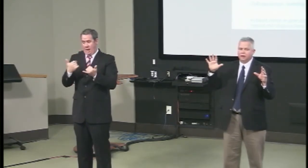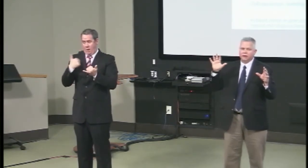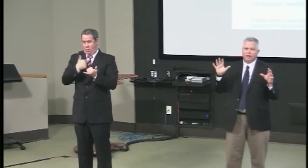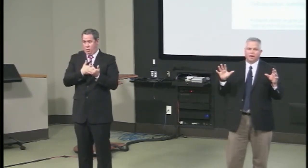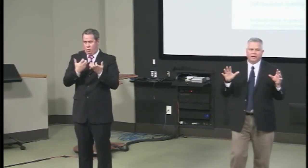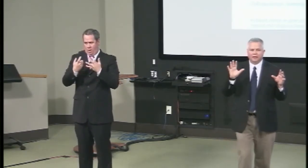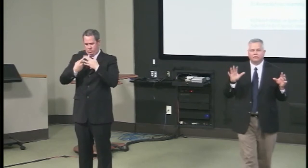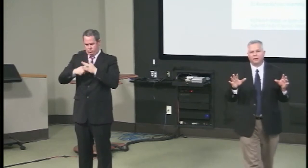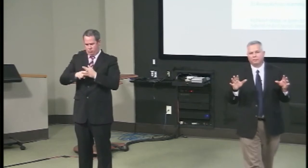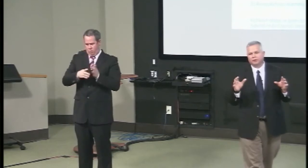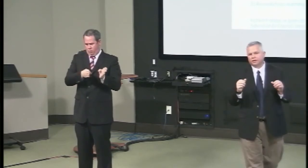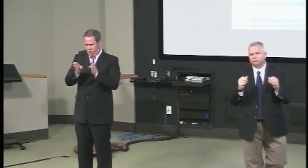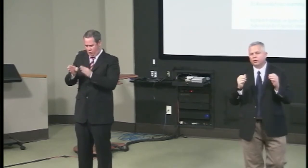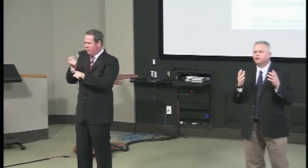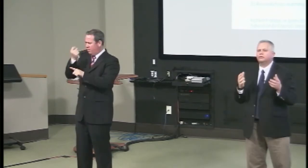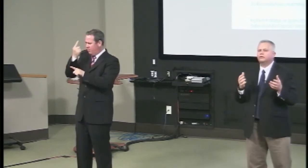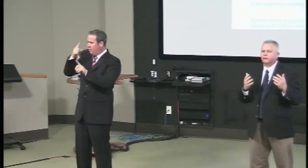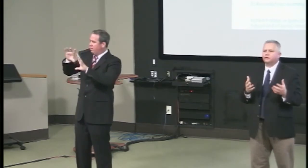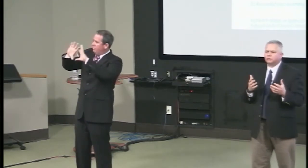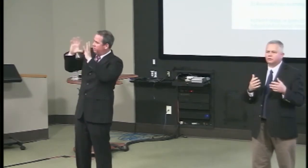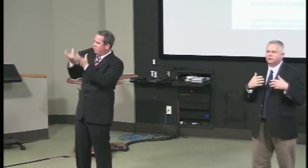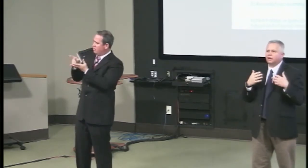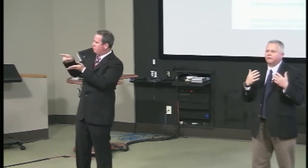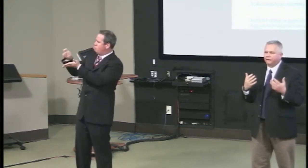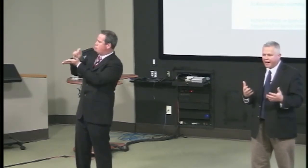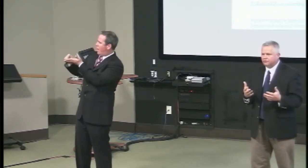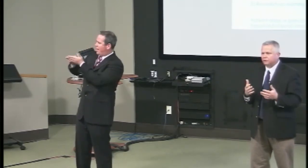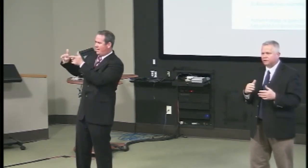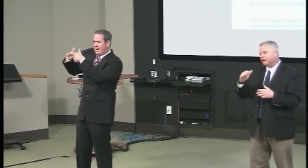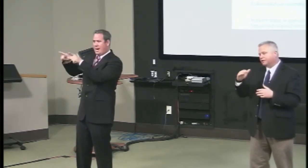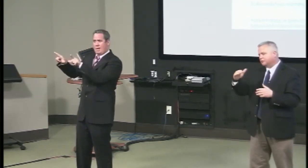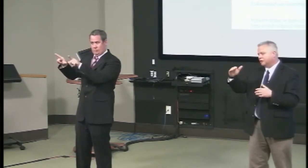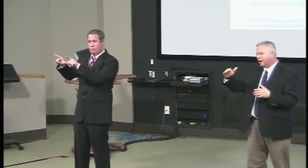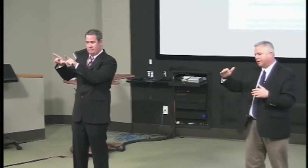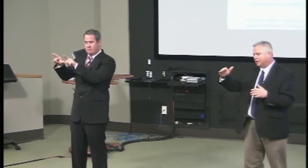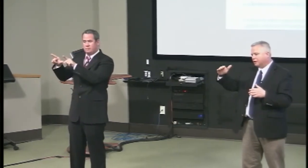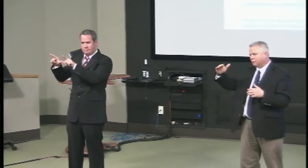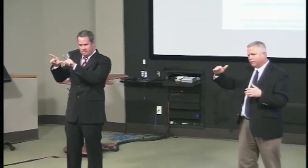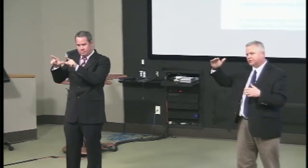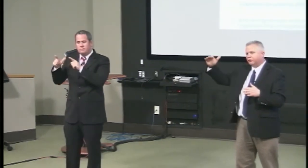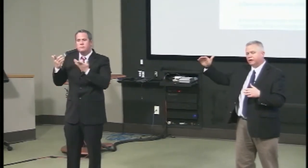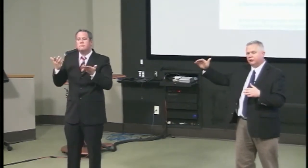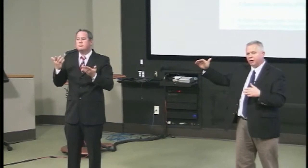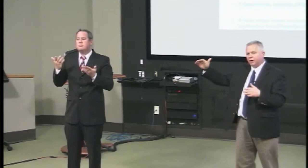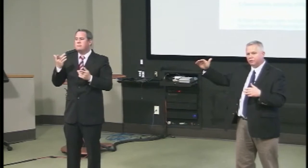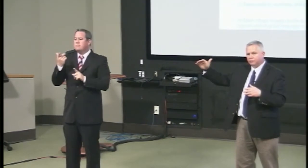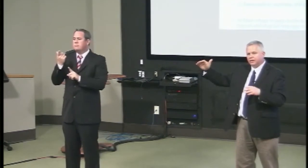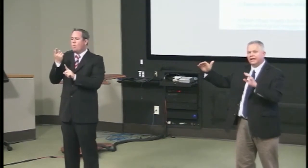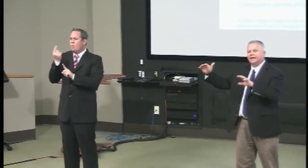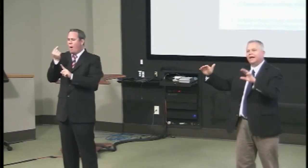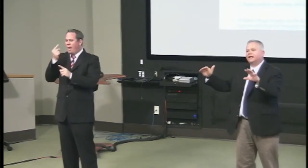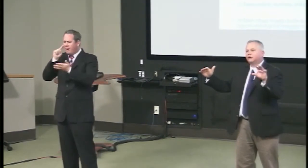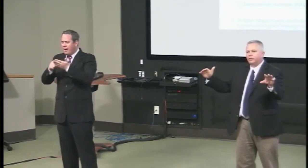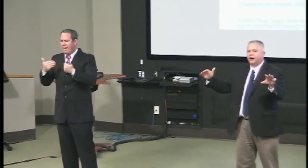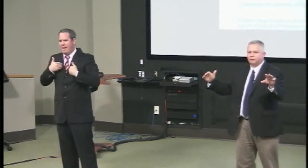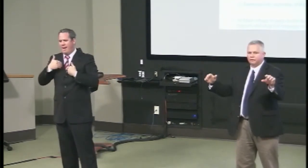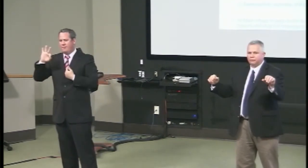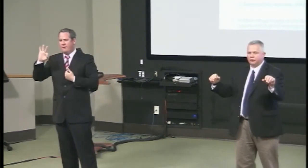languages, in hearing population. What are universal factors that underlie risk for reading problems in